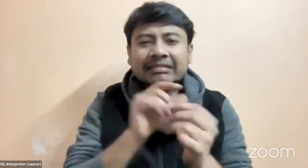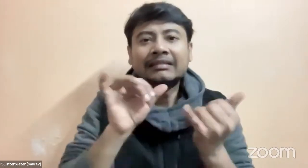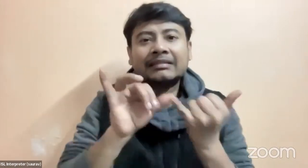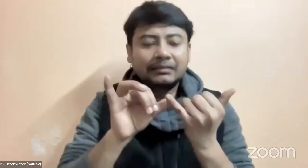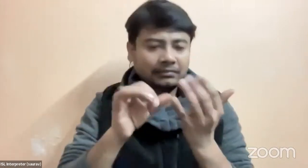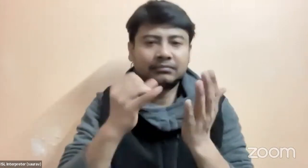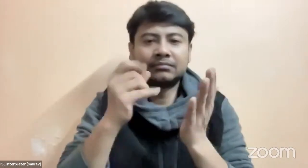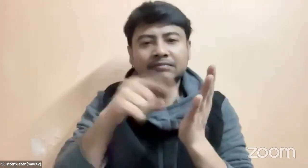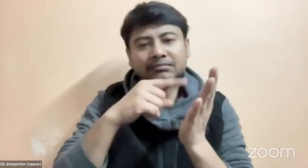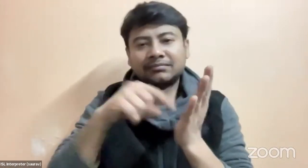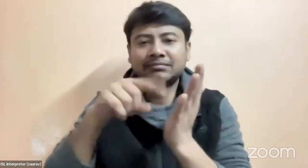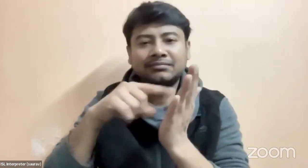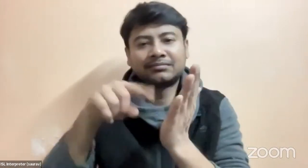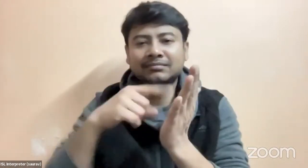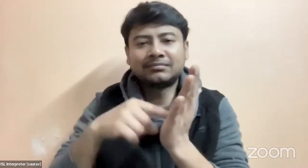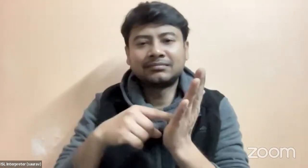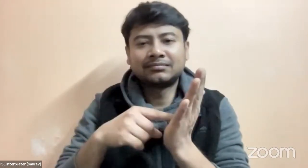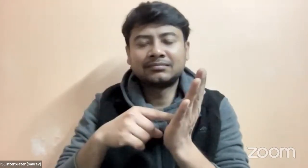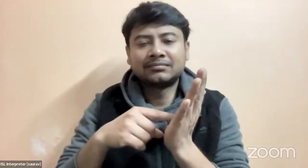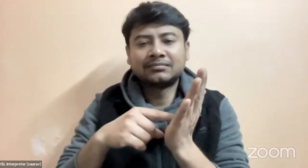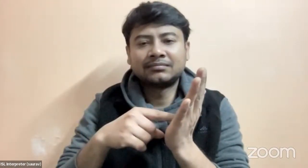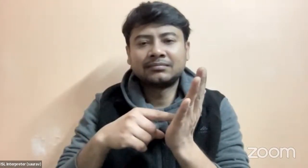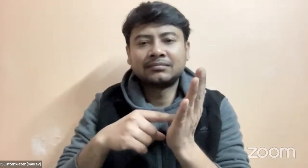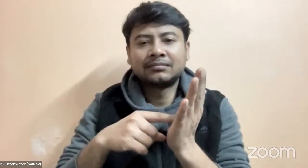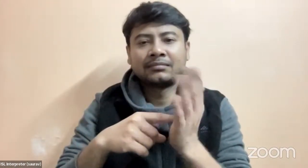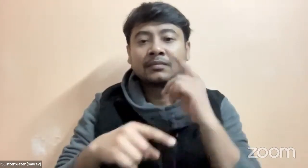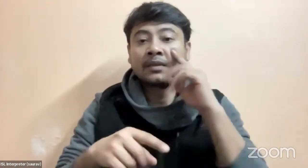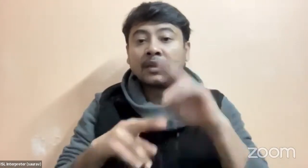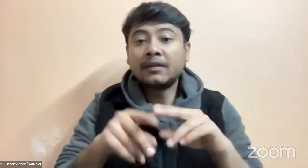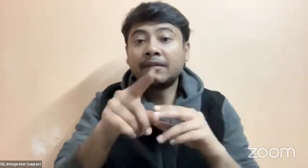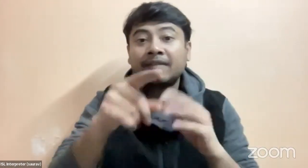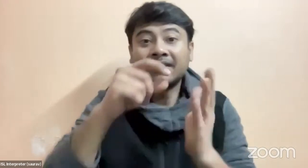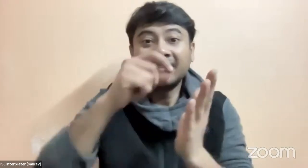If your handwriting is not good, no, then also he will cut the marks.